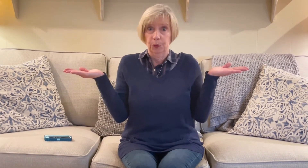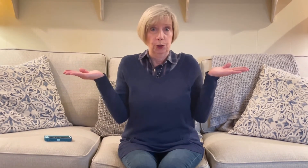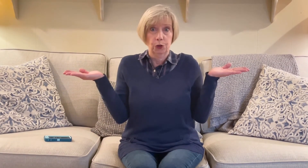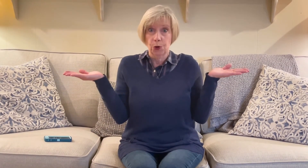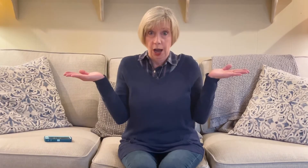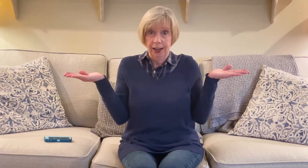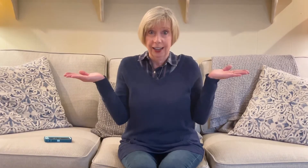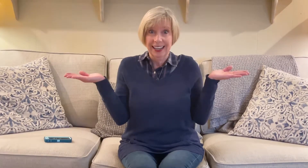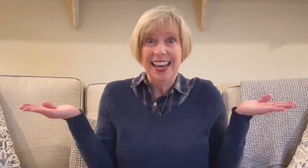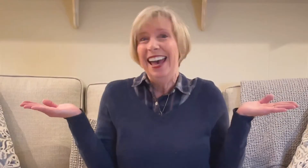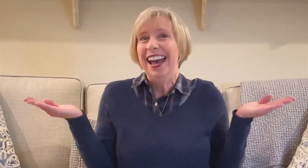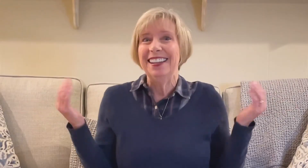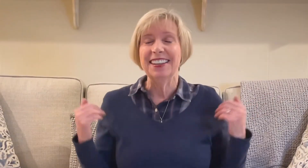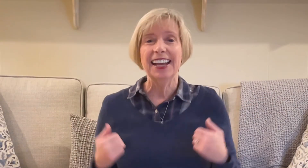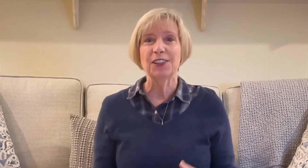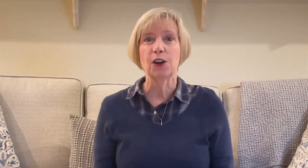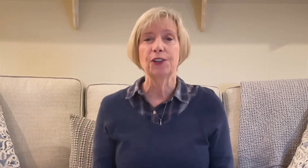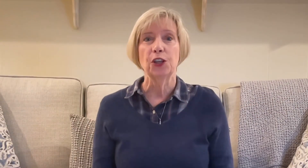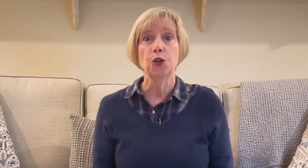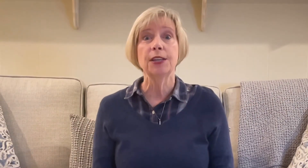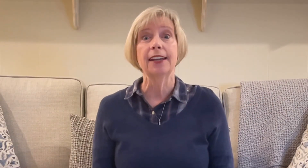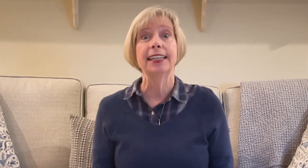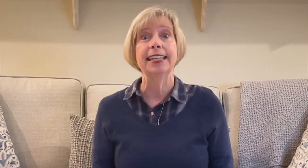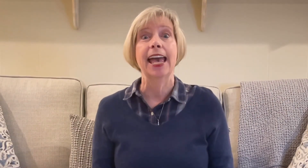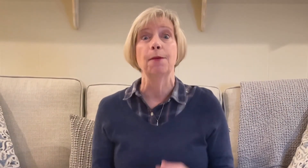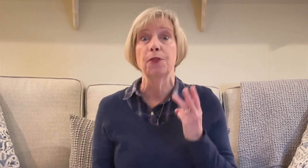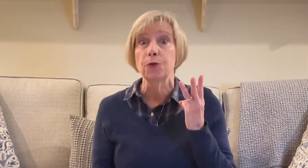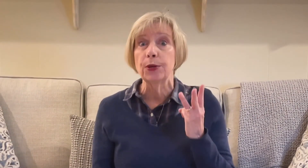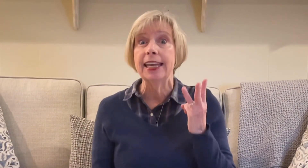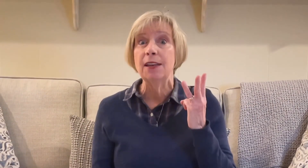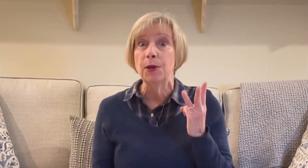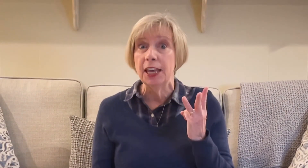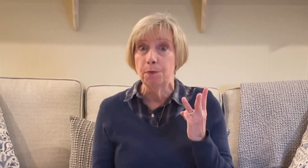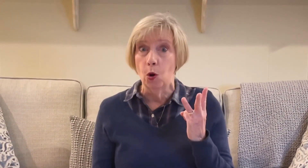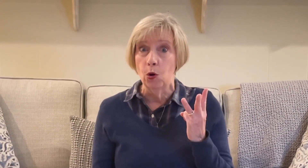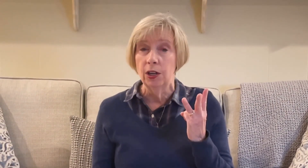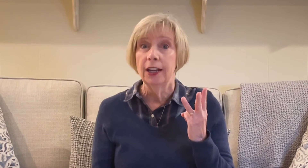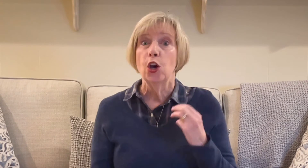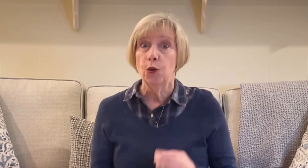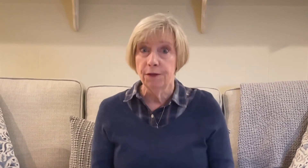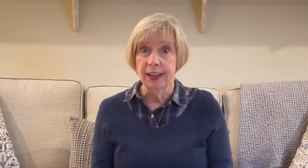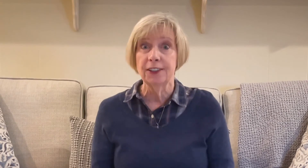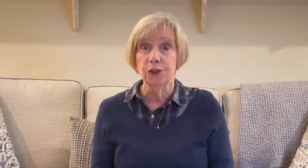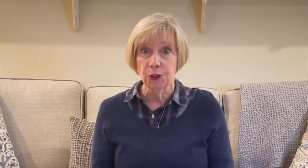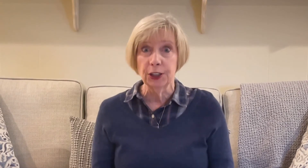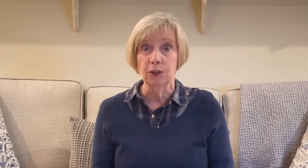blue truck? And in the next verse, you get to name three people who fixed your little